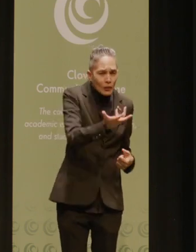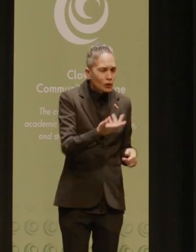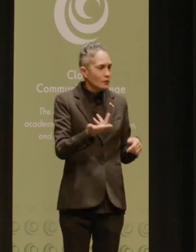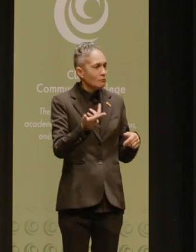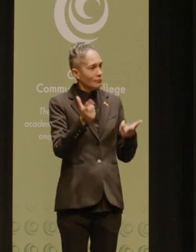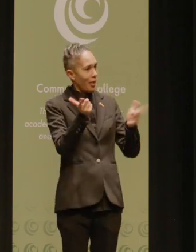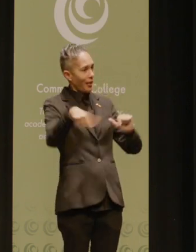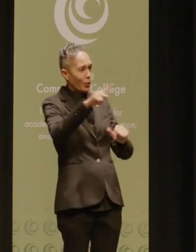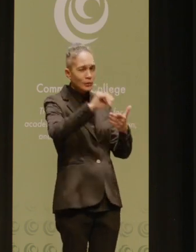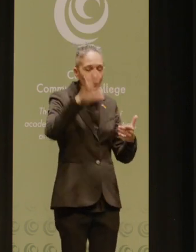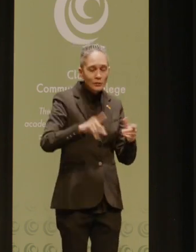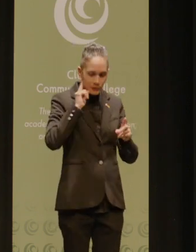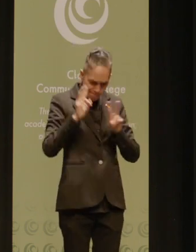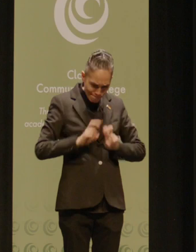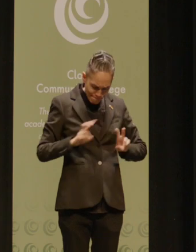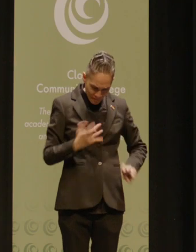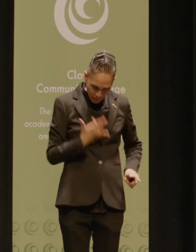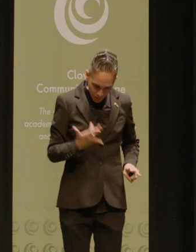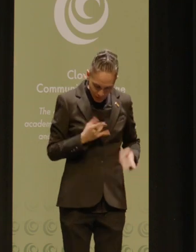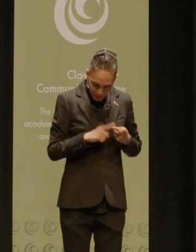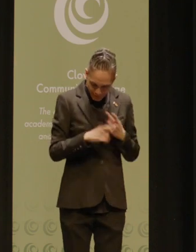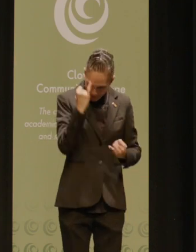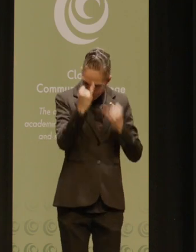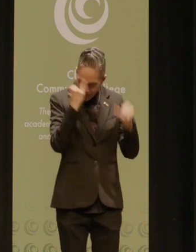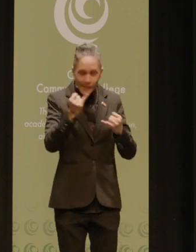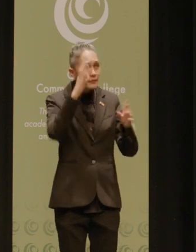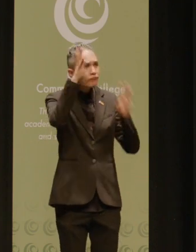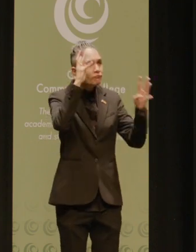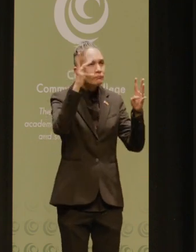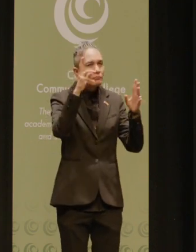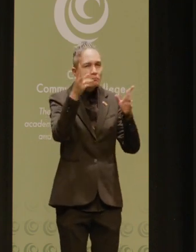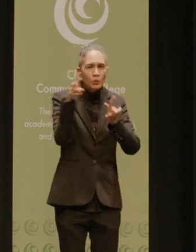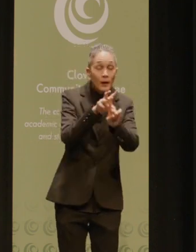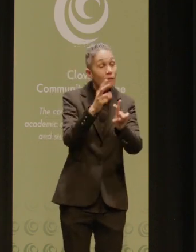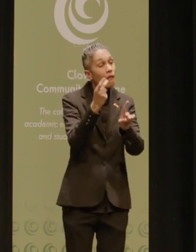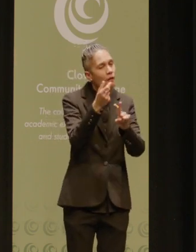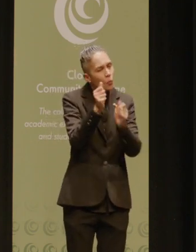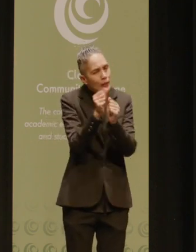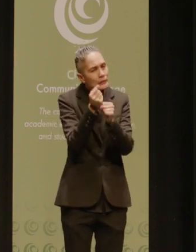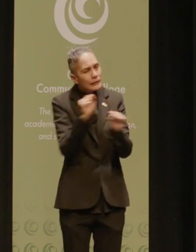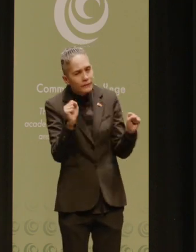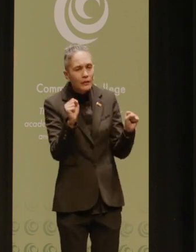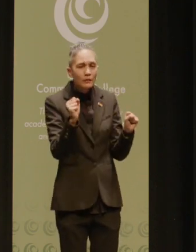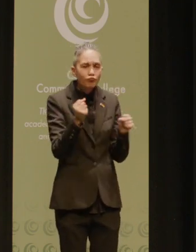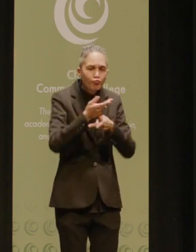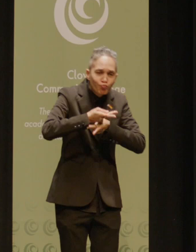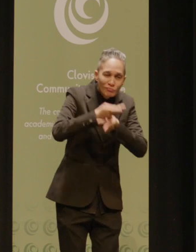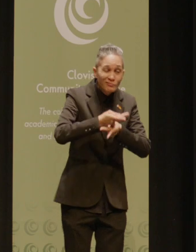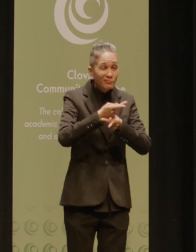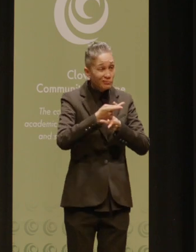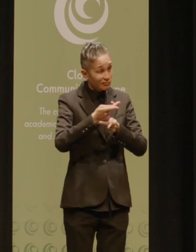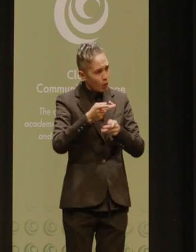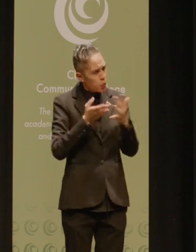allows our students to explore their emotions, ideas, and perspectives in a safe and caring environment. By exploring art,